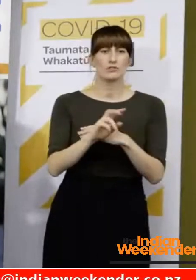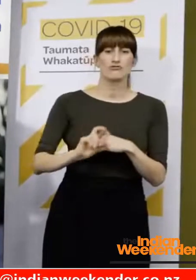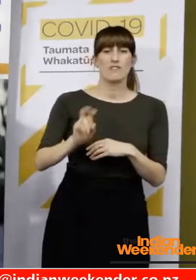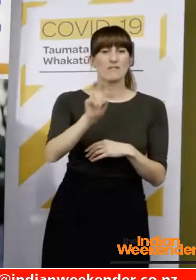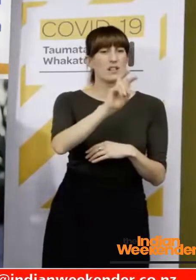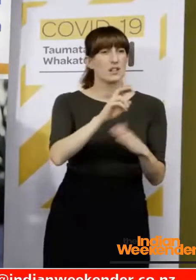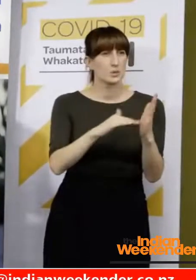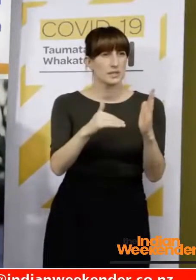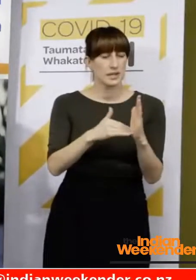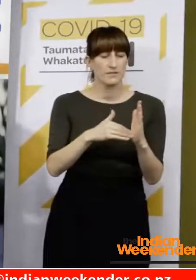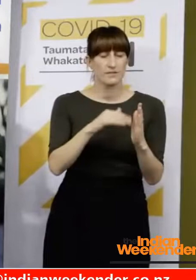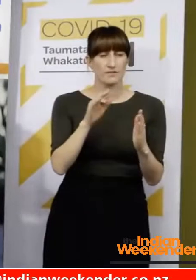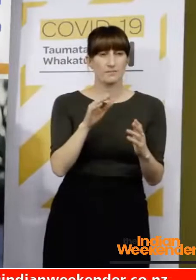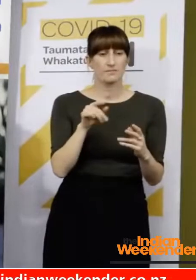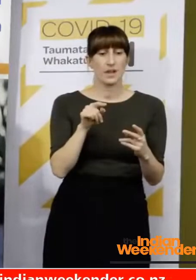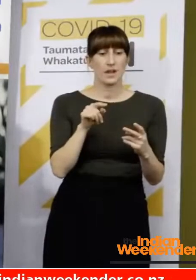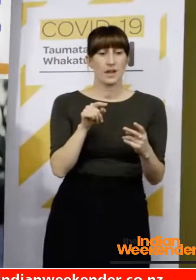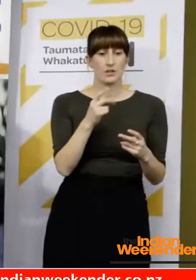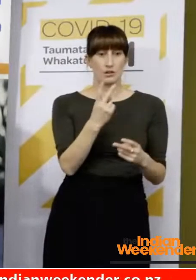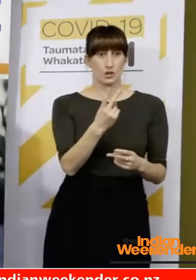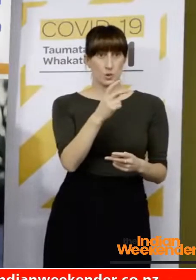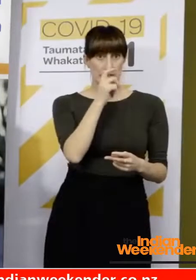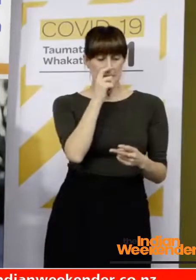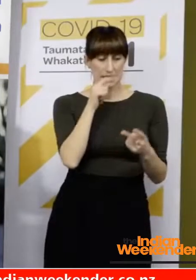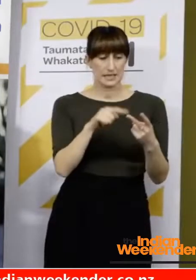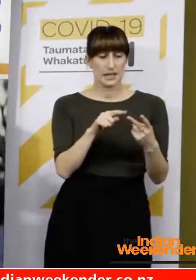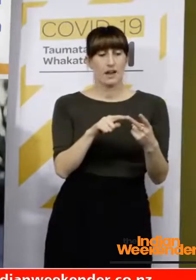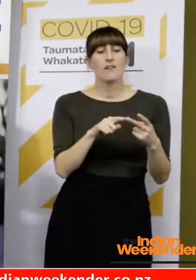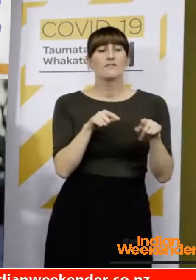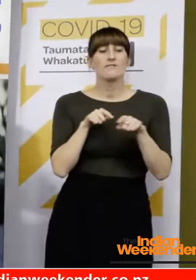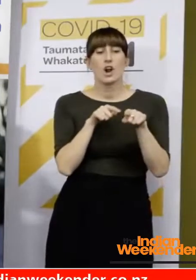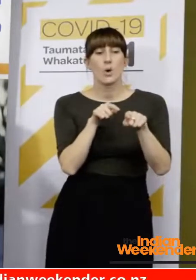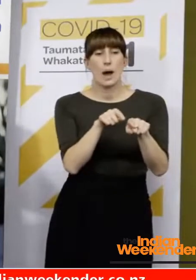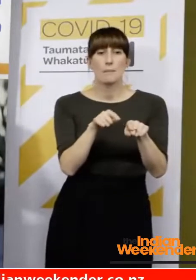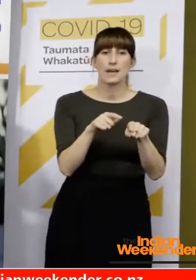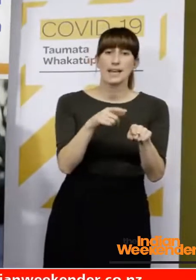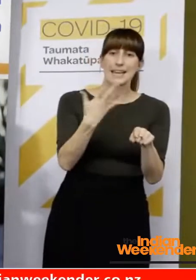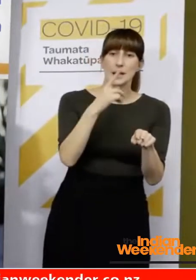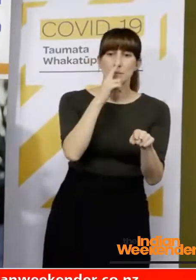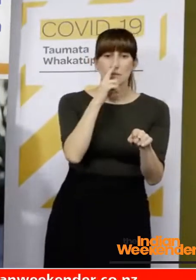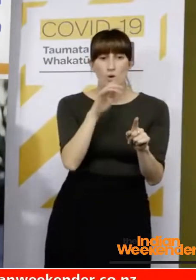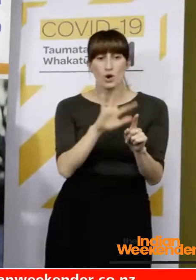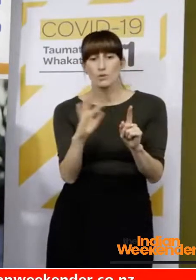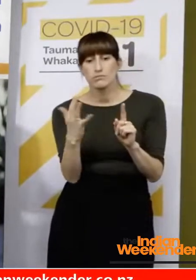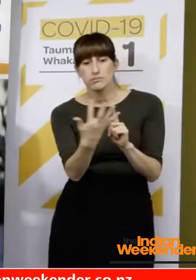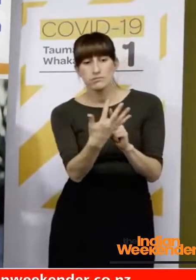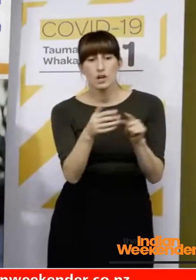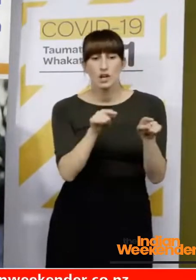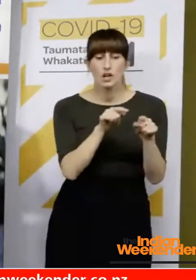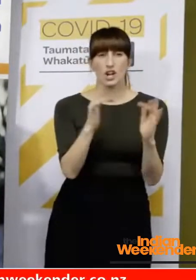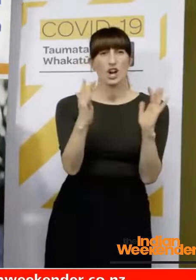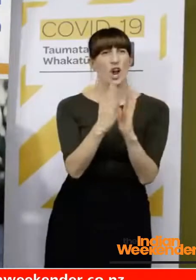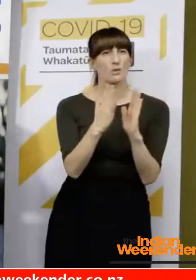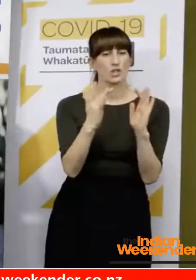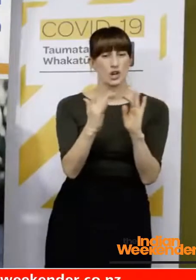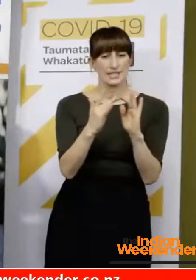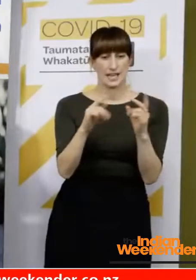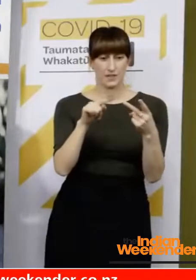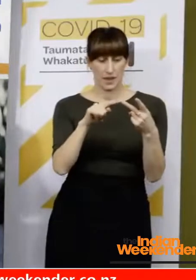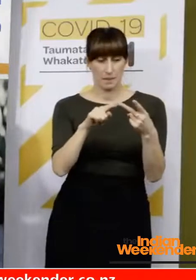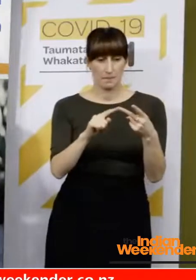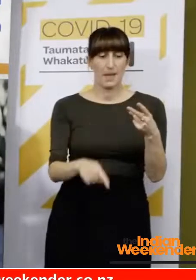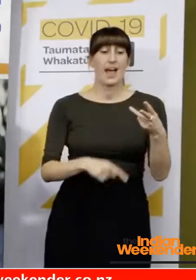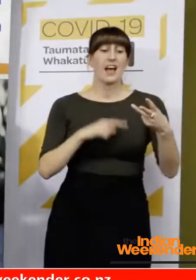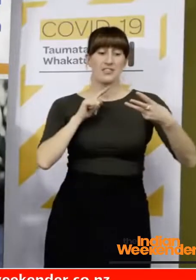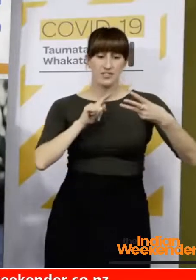with officers of the Waitemata Police District. I will travel to Christchurch on Thursday to attend an event at the